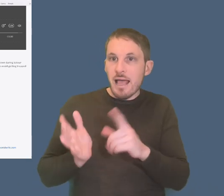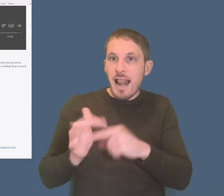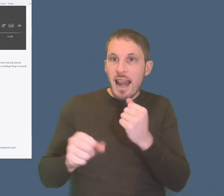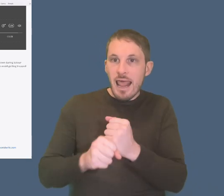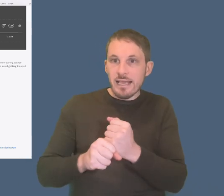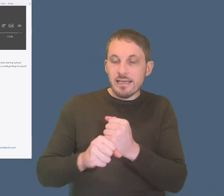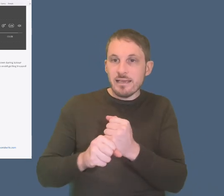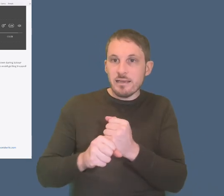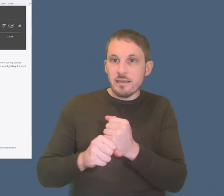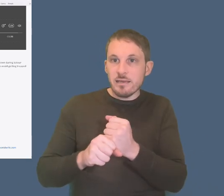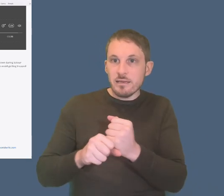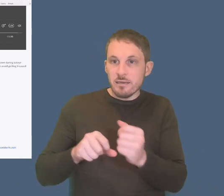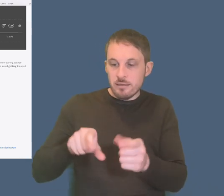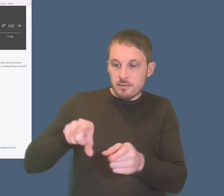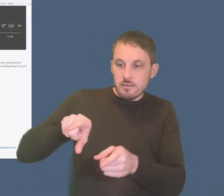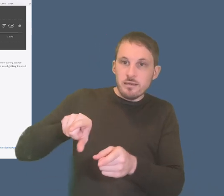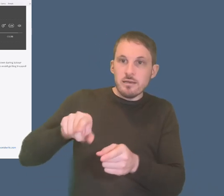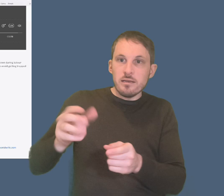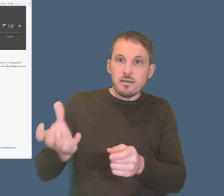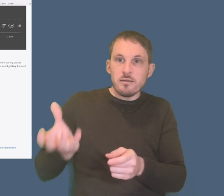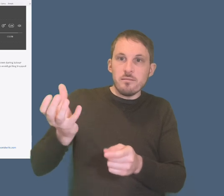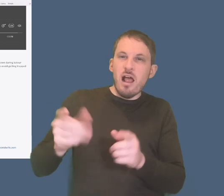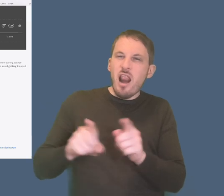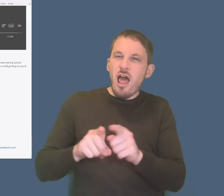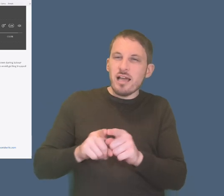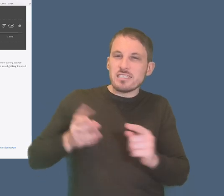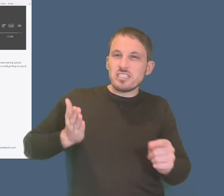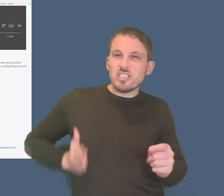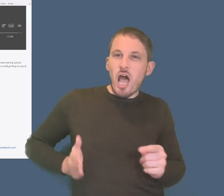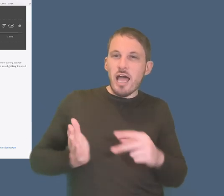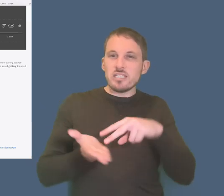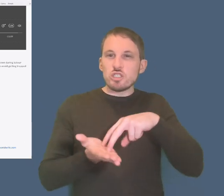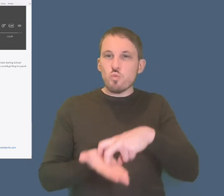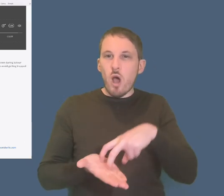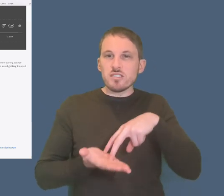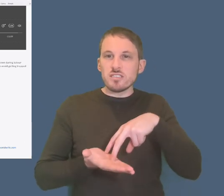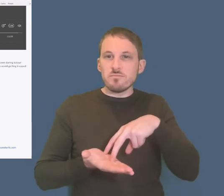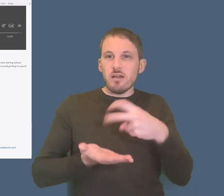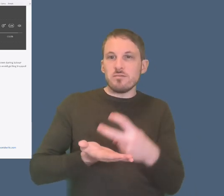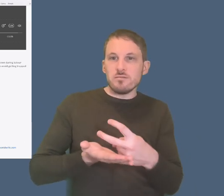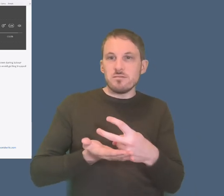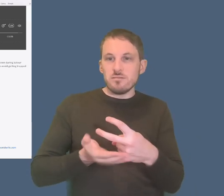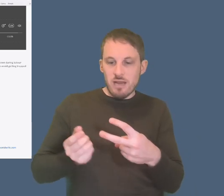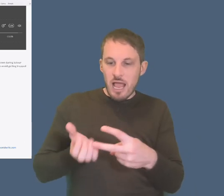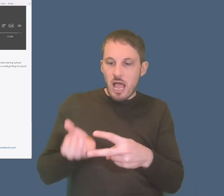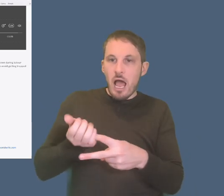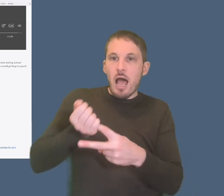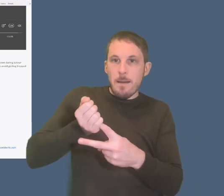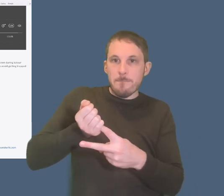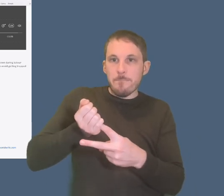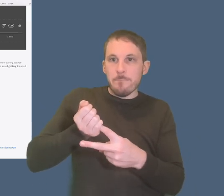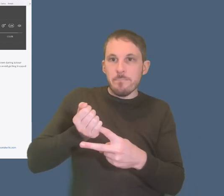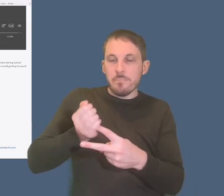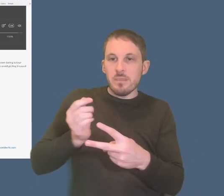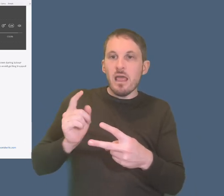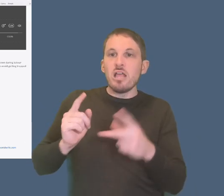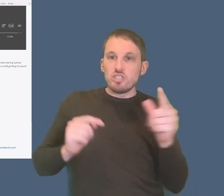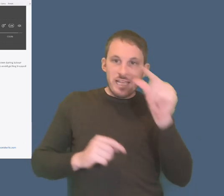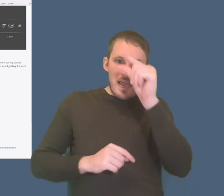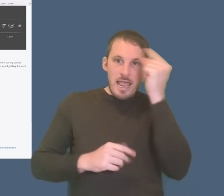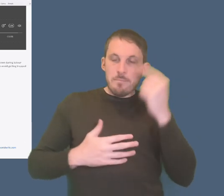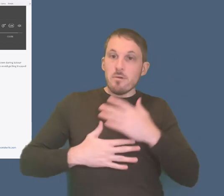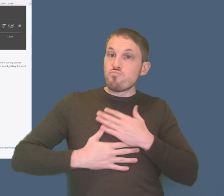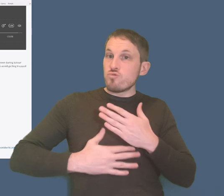a kind of simulated side squat. And during the contractions, she aimed to breathe and